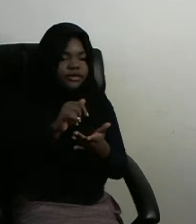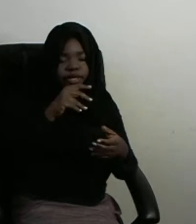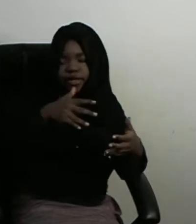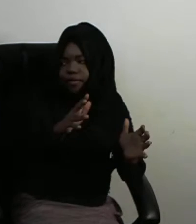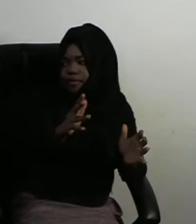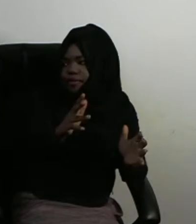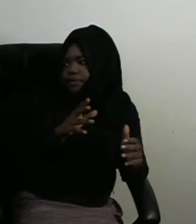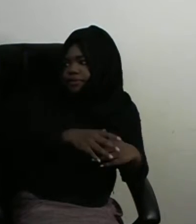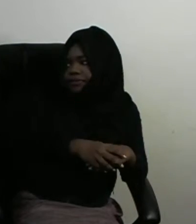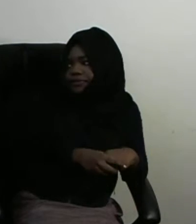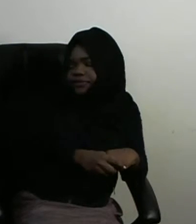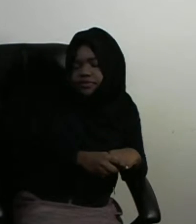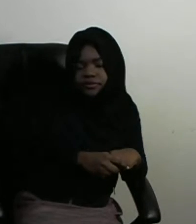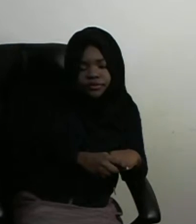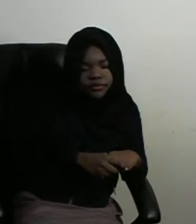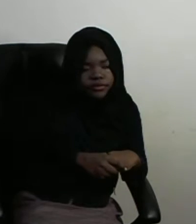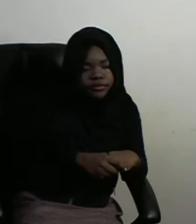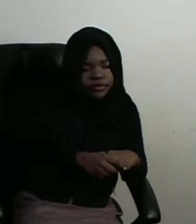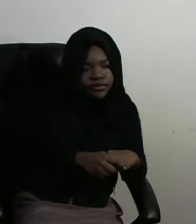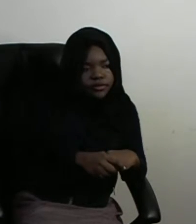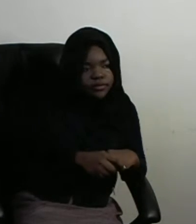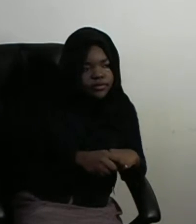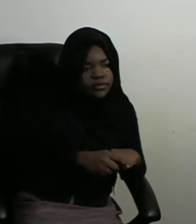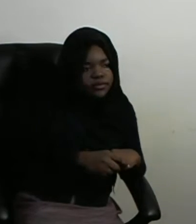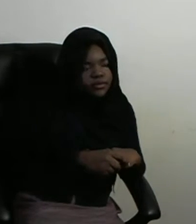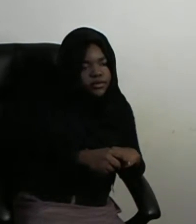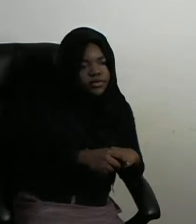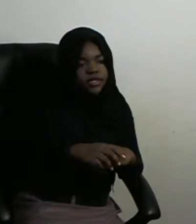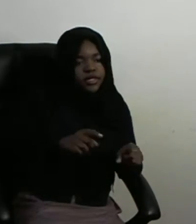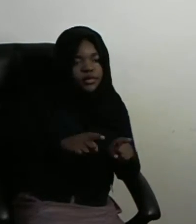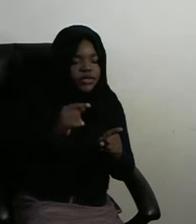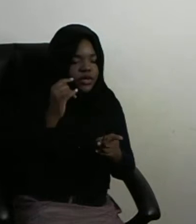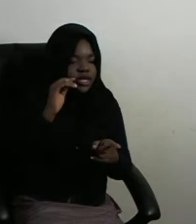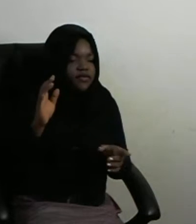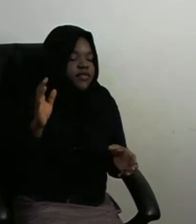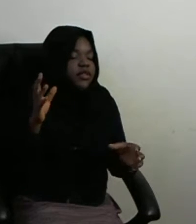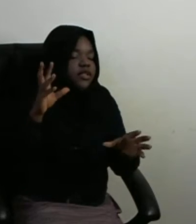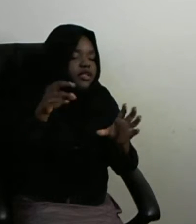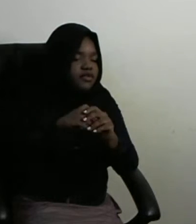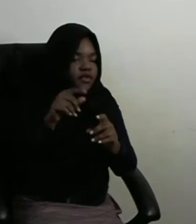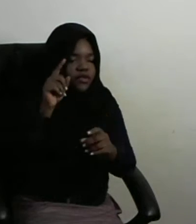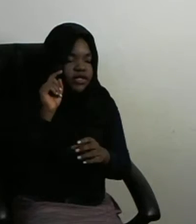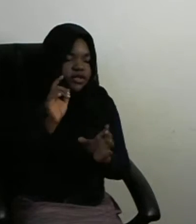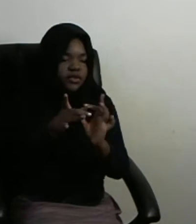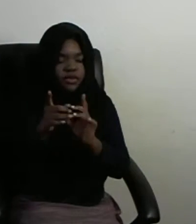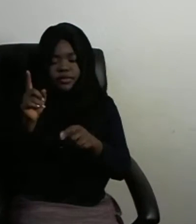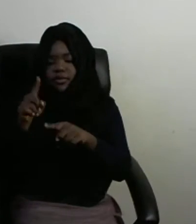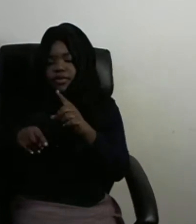prohibited, especially if it involves intimate relationships.